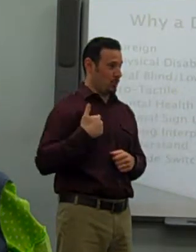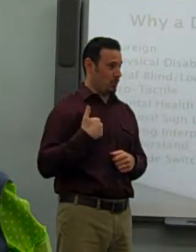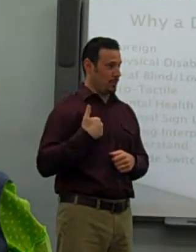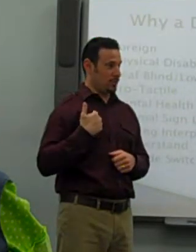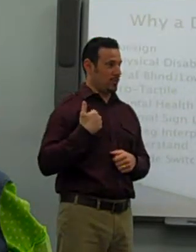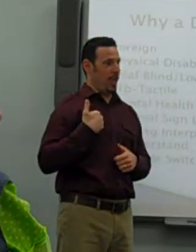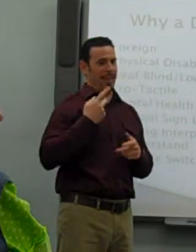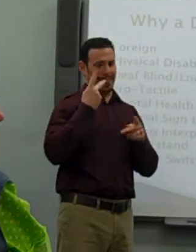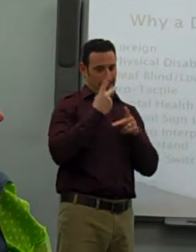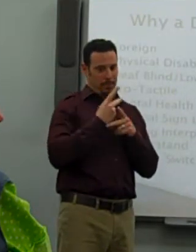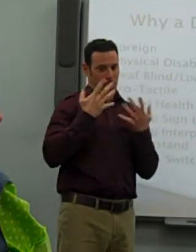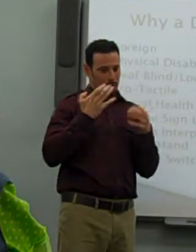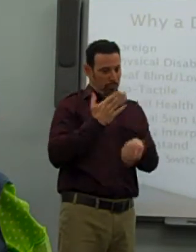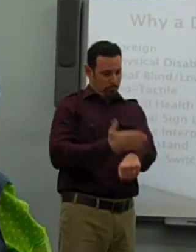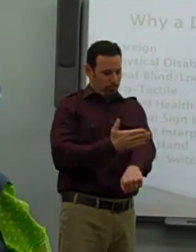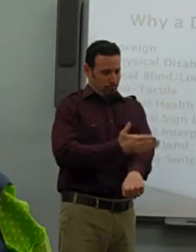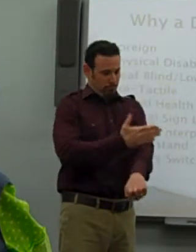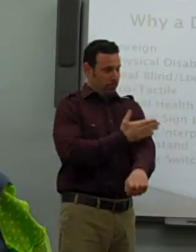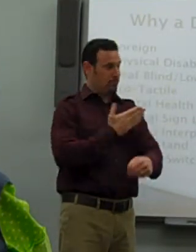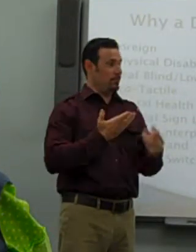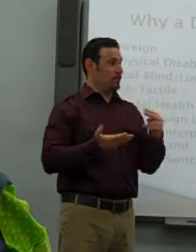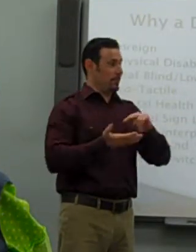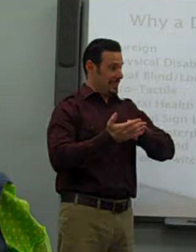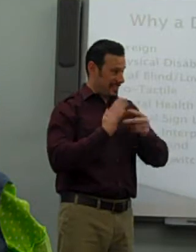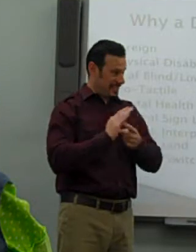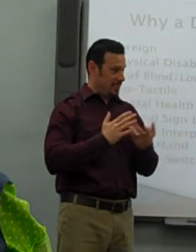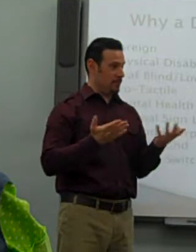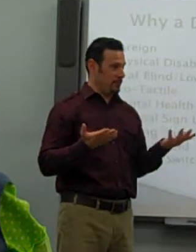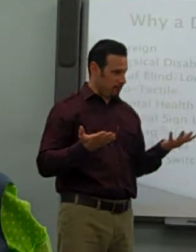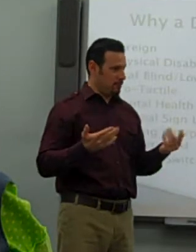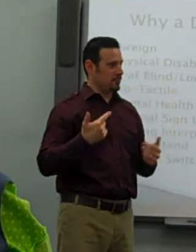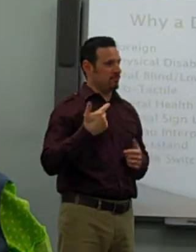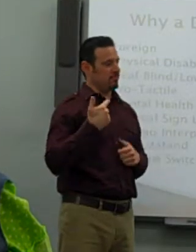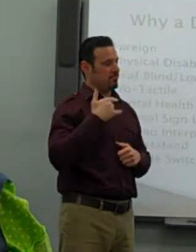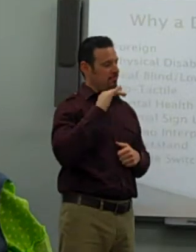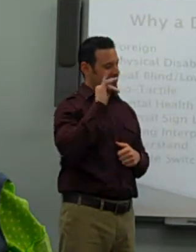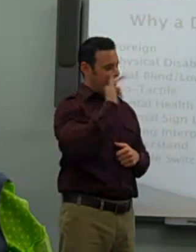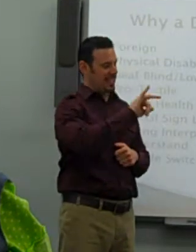I want to too. You know, it helps me improve my skills.